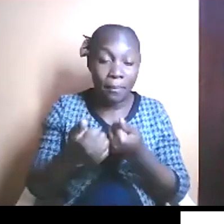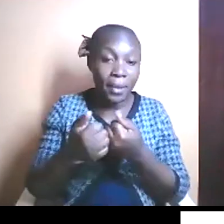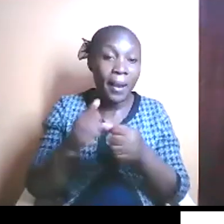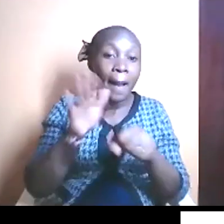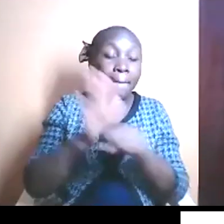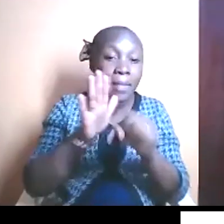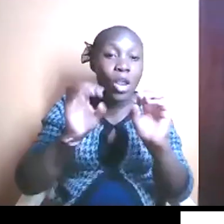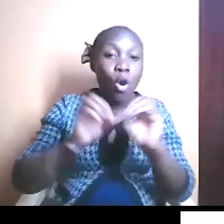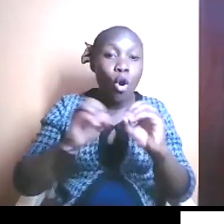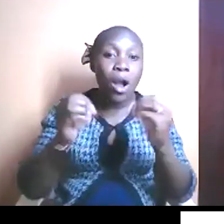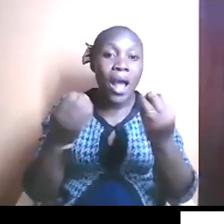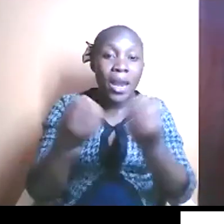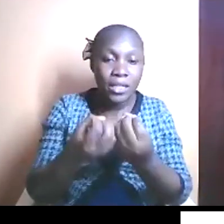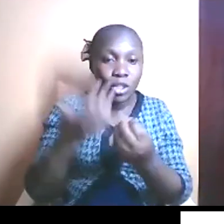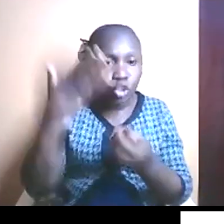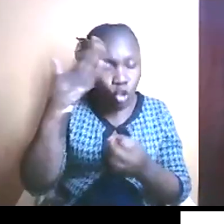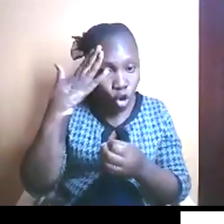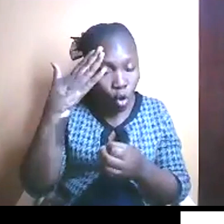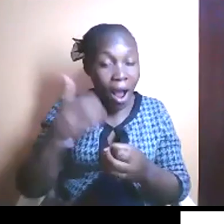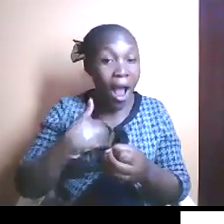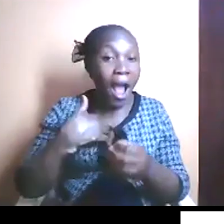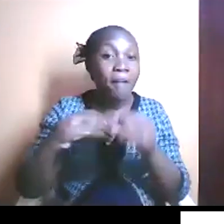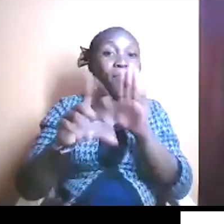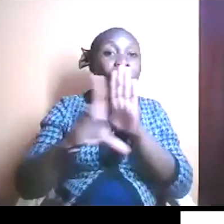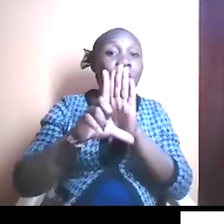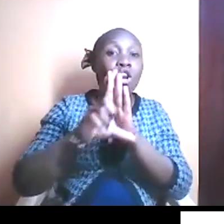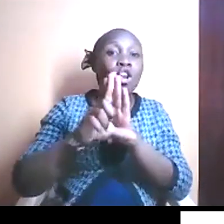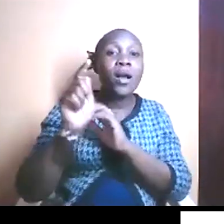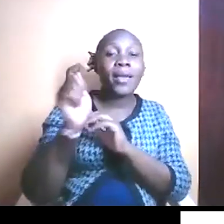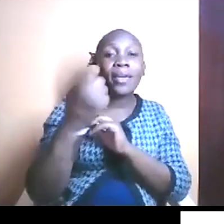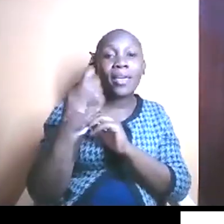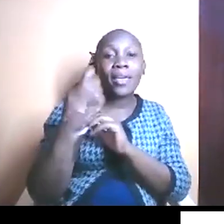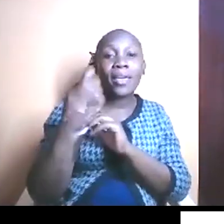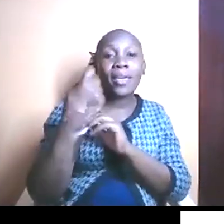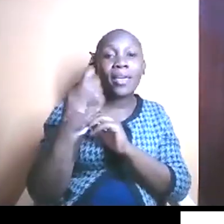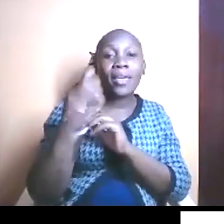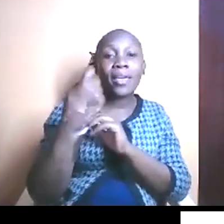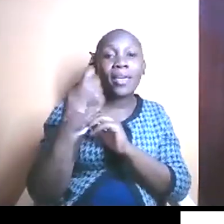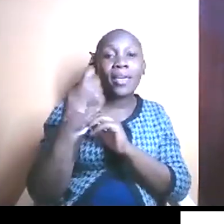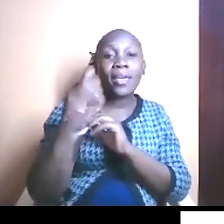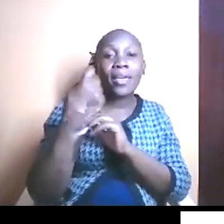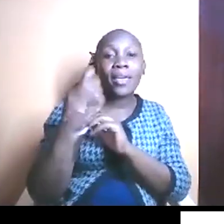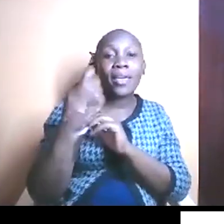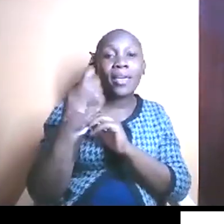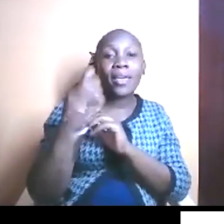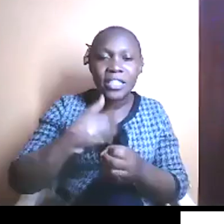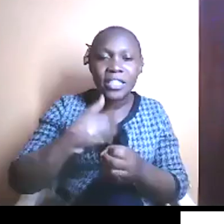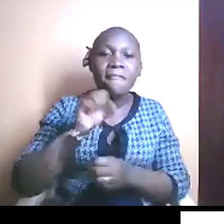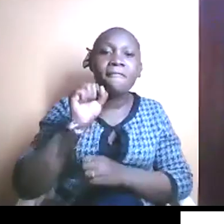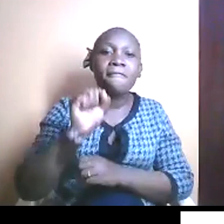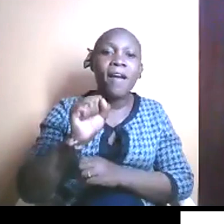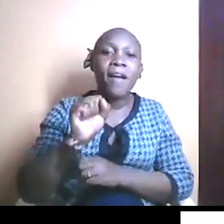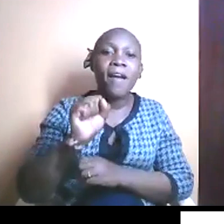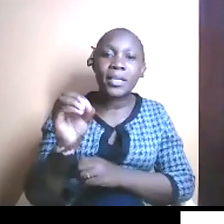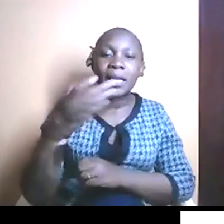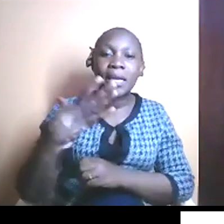know there's a new law, for example, in Kenya, organizations need to have 5% of their work people. A lot of